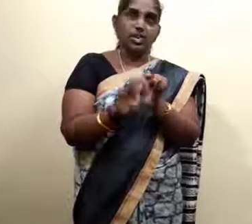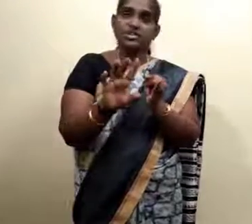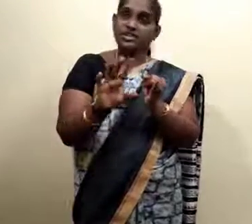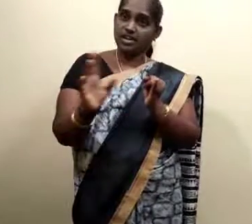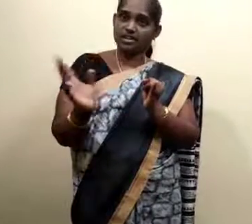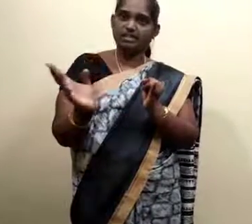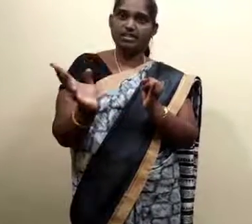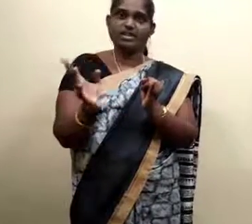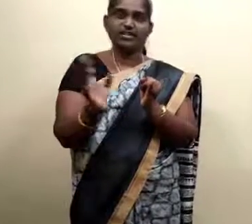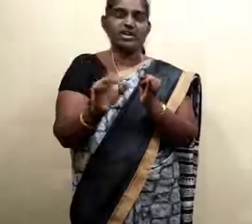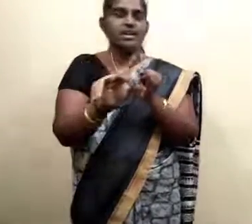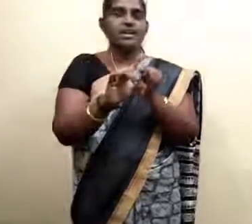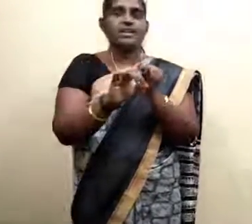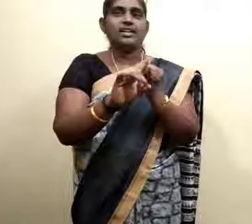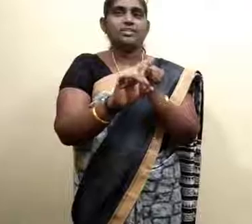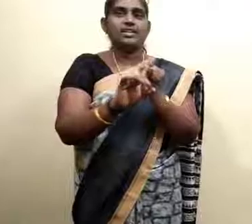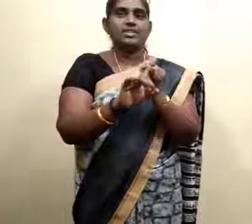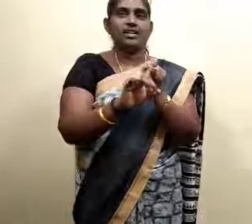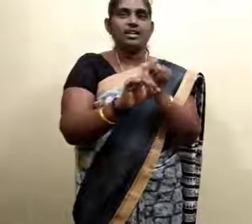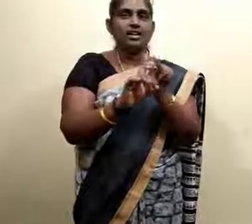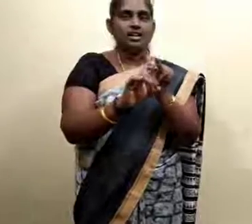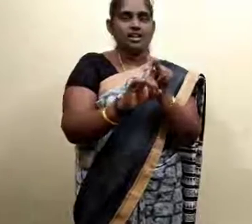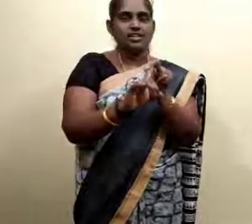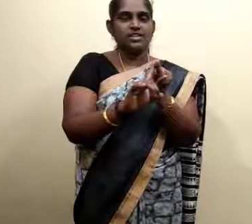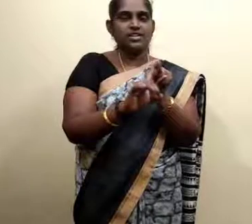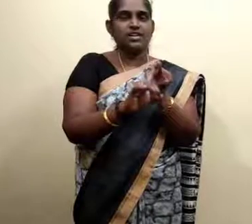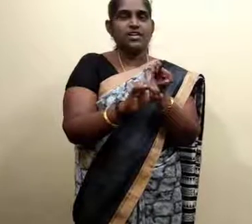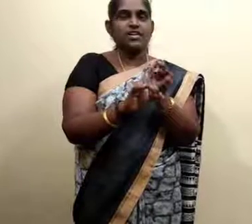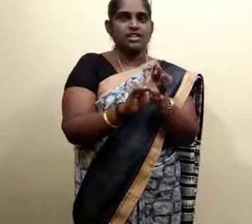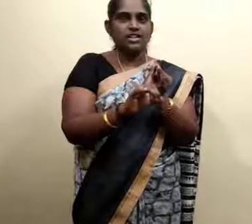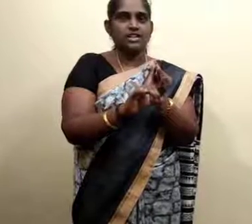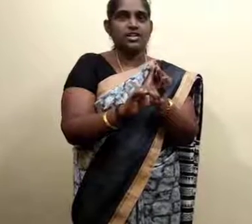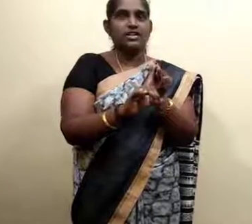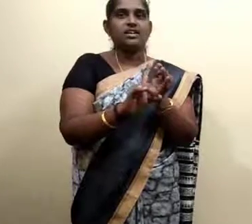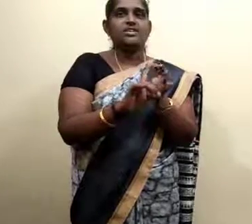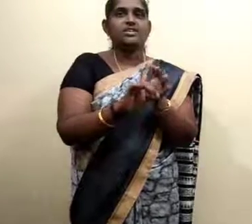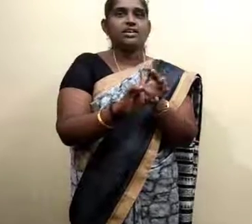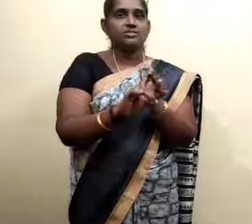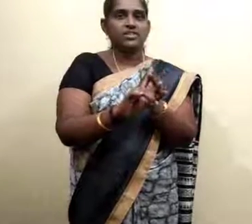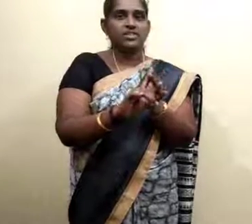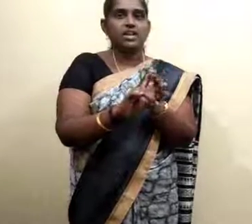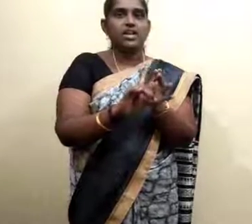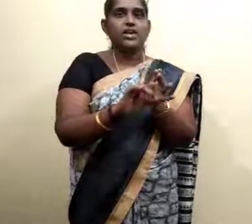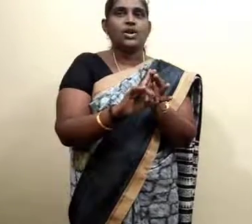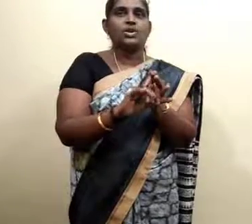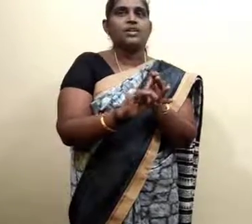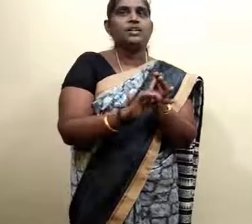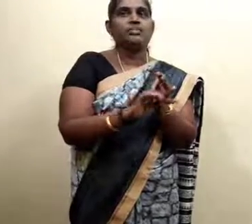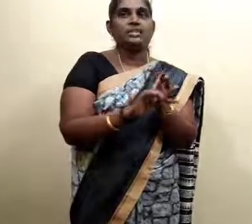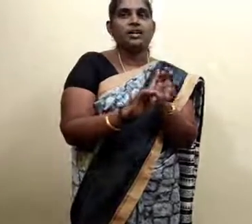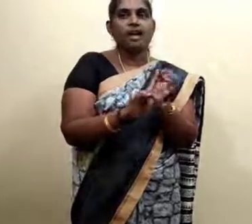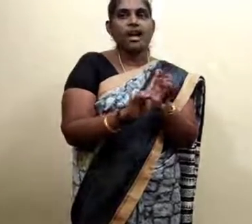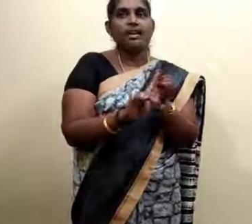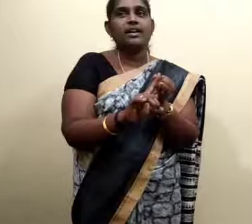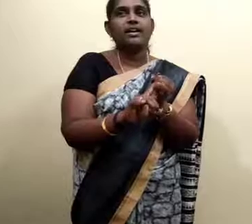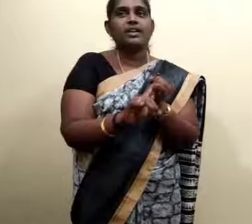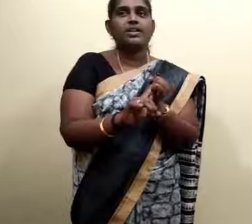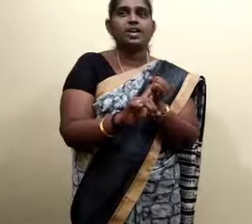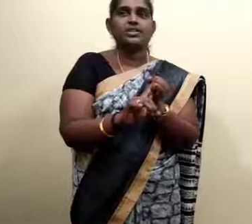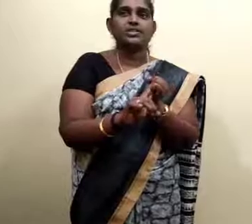All shires only. Derbyshire, Lancashire, Cheshire, Staffordshire, Nottinghamshire and